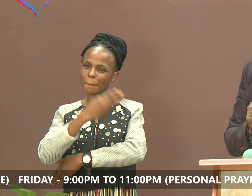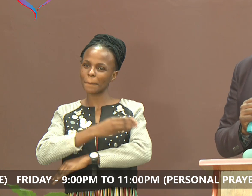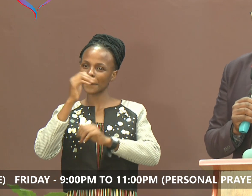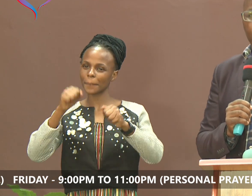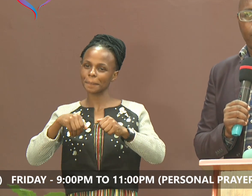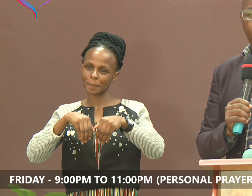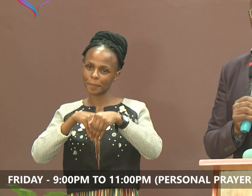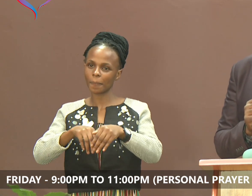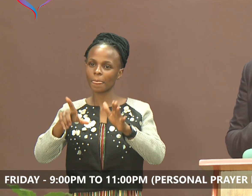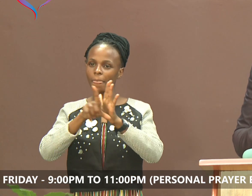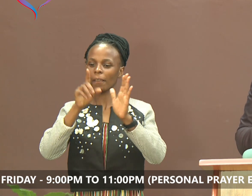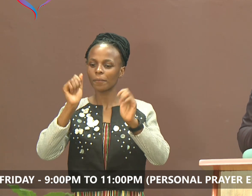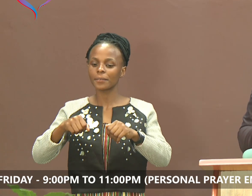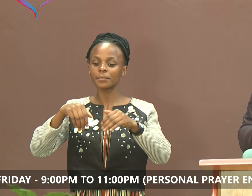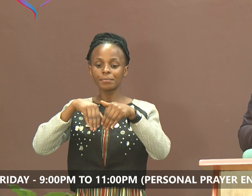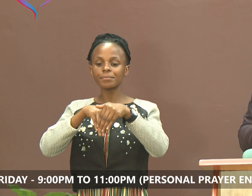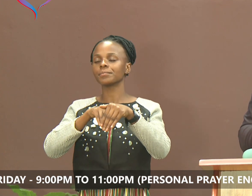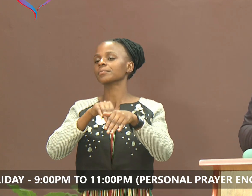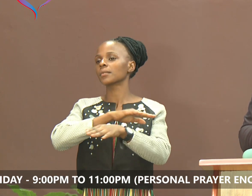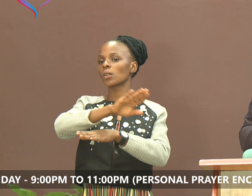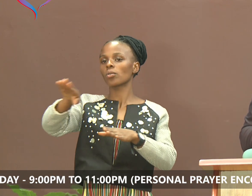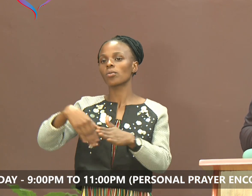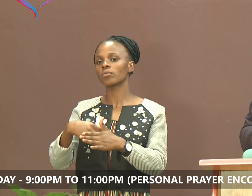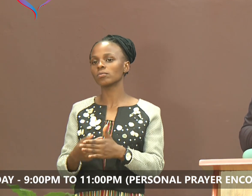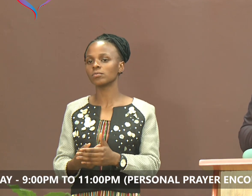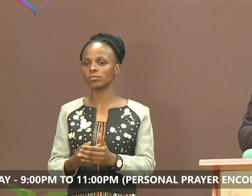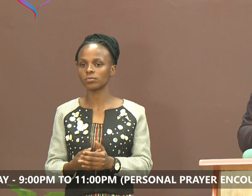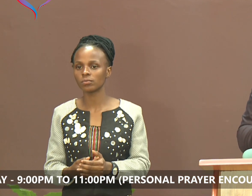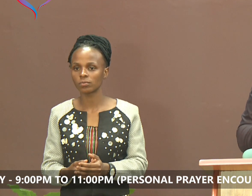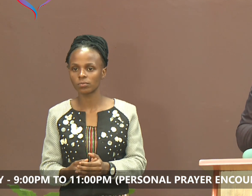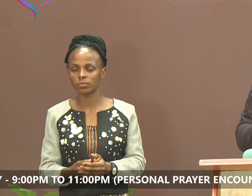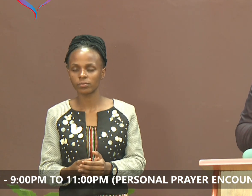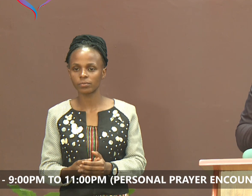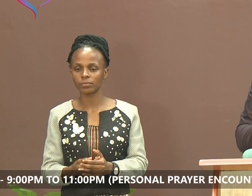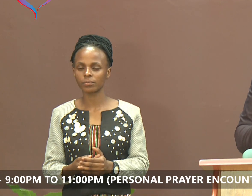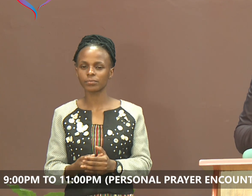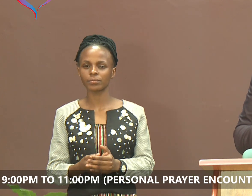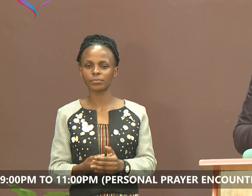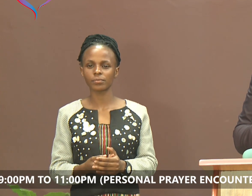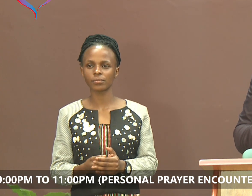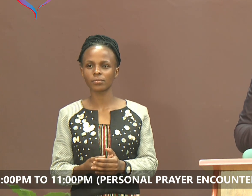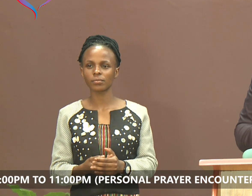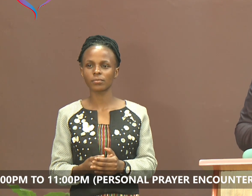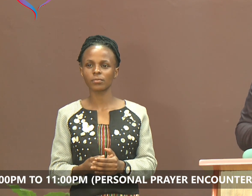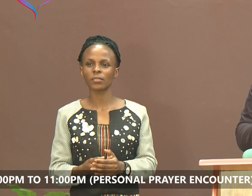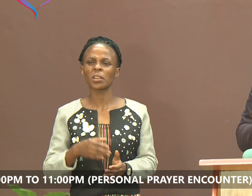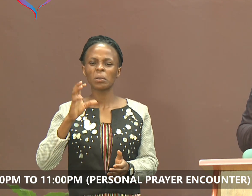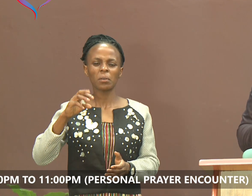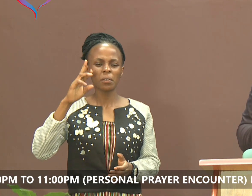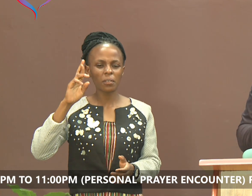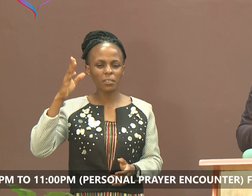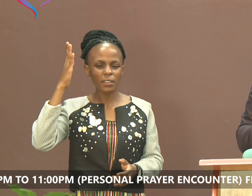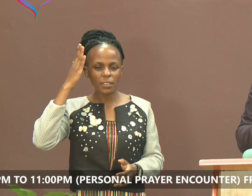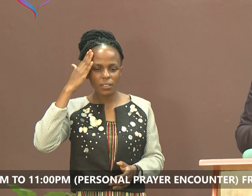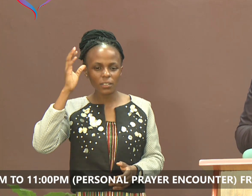When the father is the law and he has put boundaries that you cannot cross because he has said it, it is oba bimanyi, oba